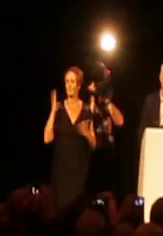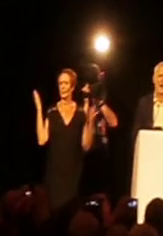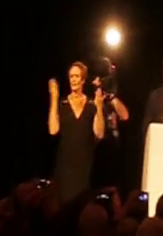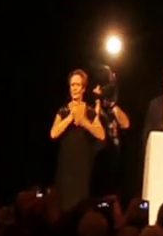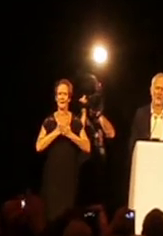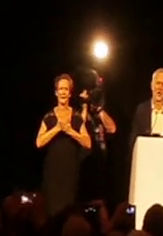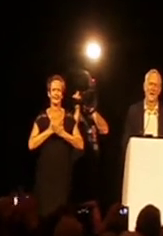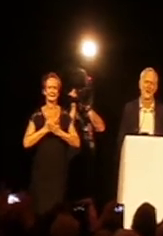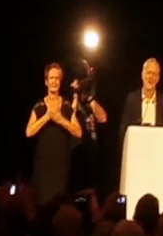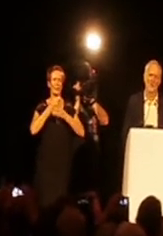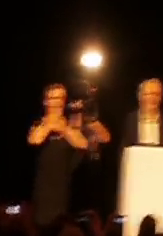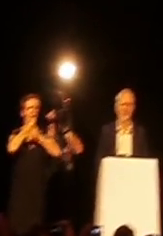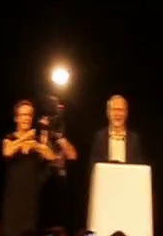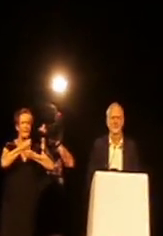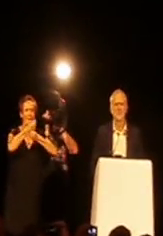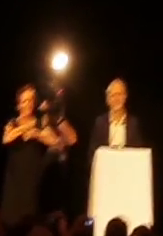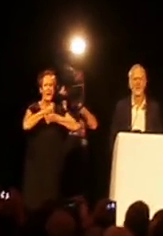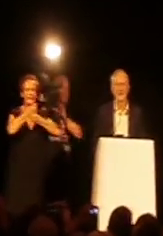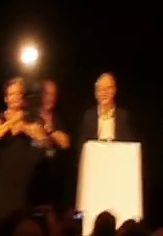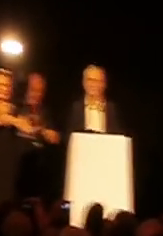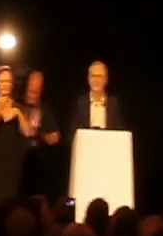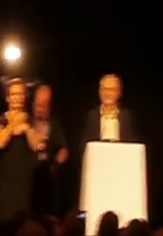and all the campaigning work that we're doing.